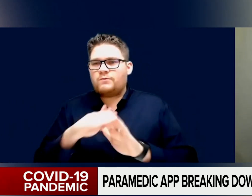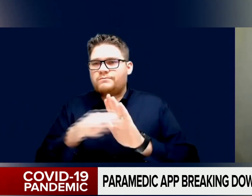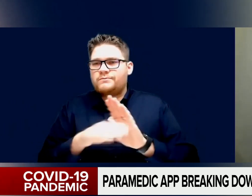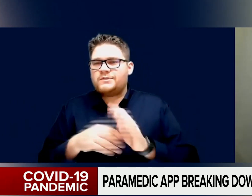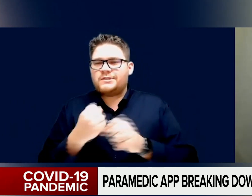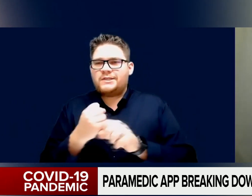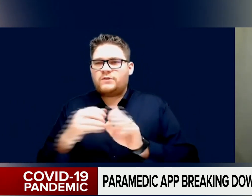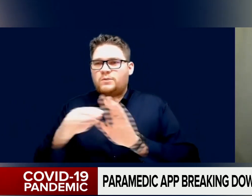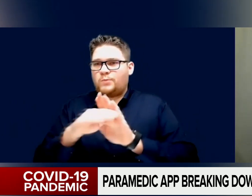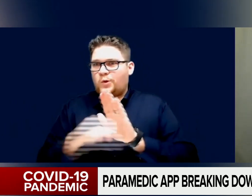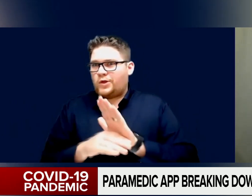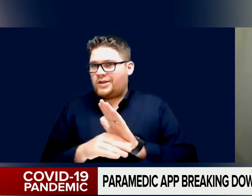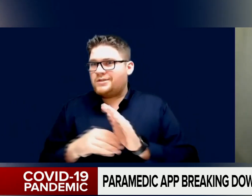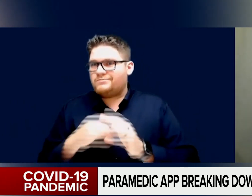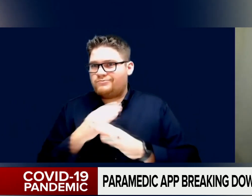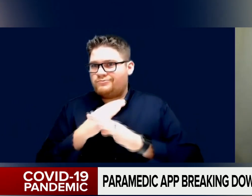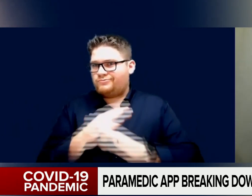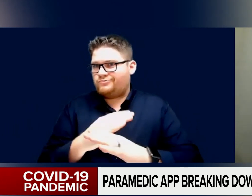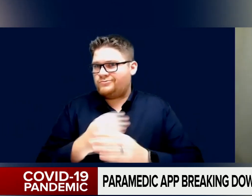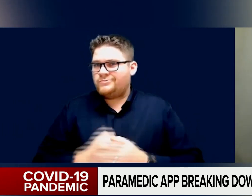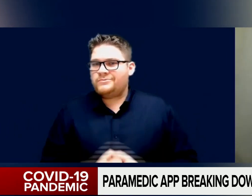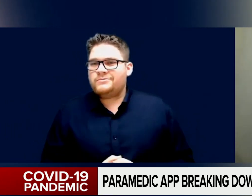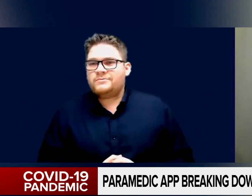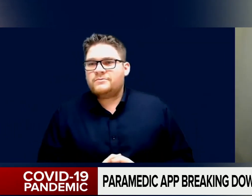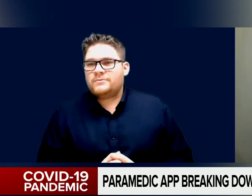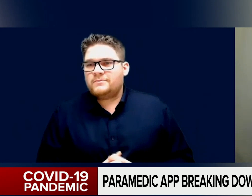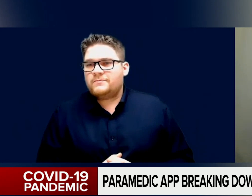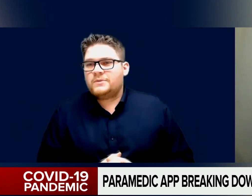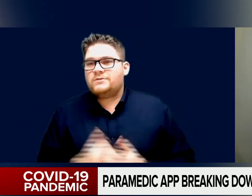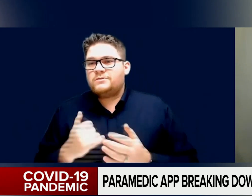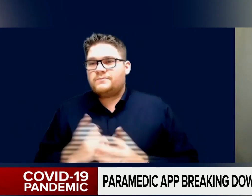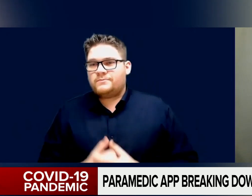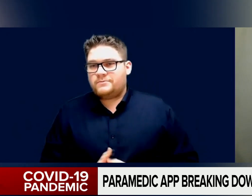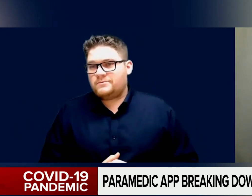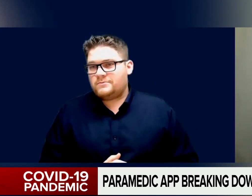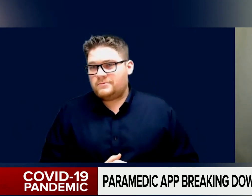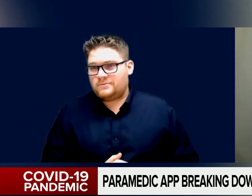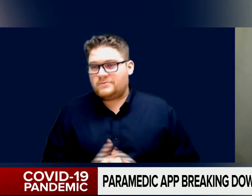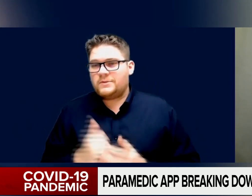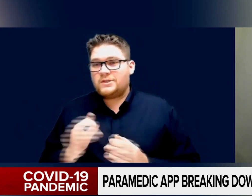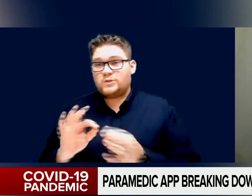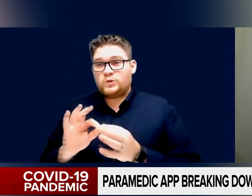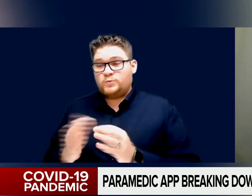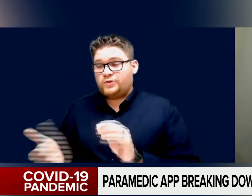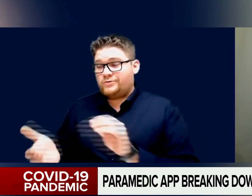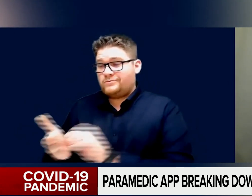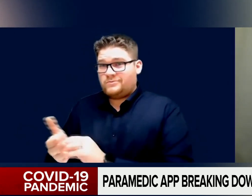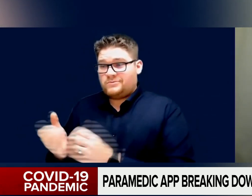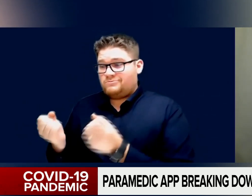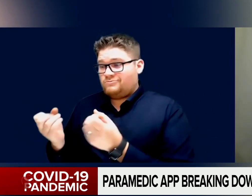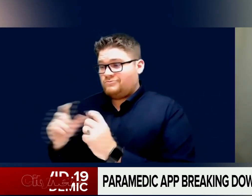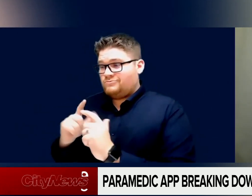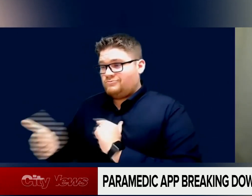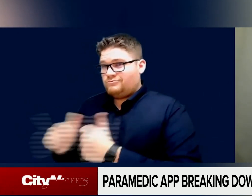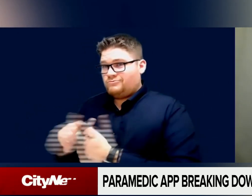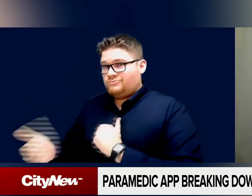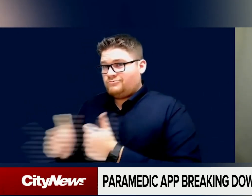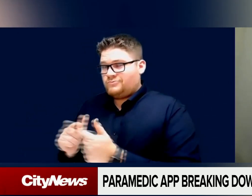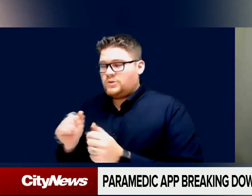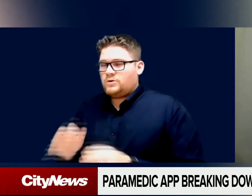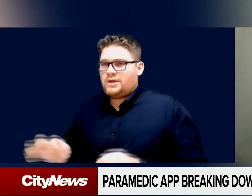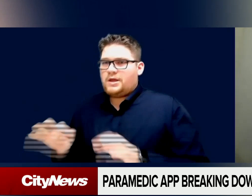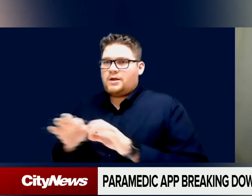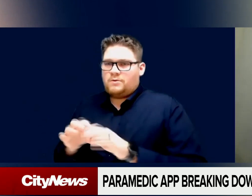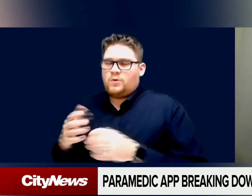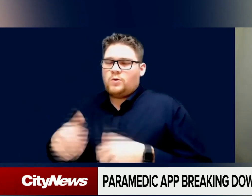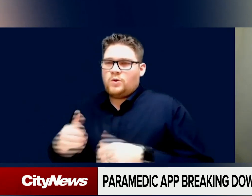Deaf people are not able to have anyone in the ambulance anymore with them, so that creates a lot of barriers. If we